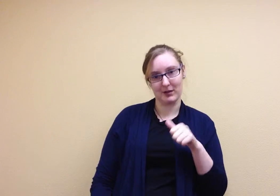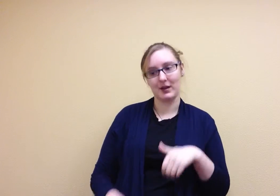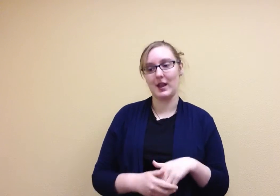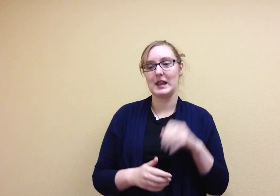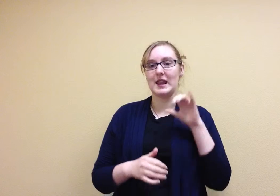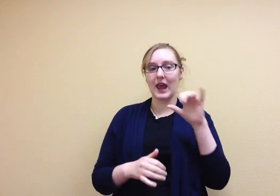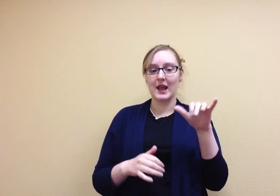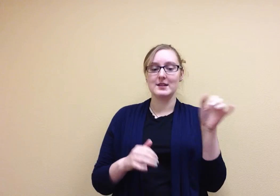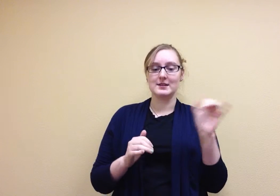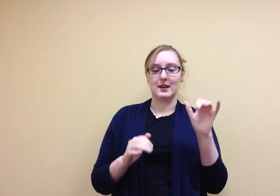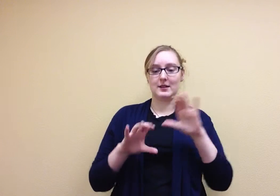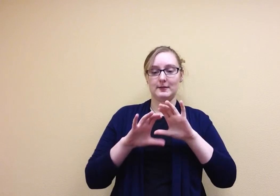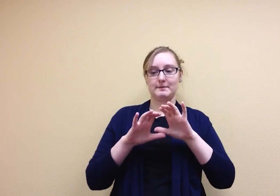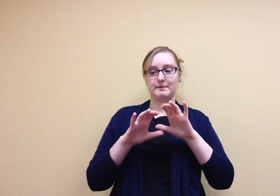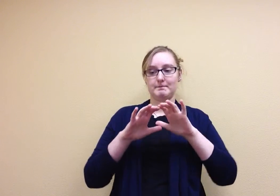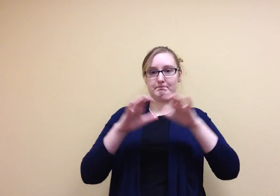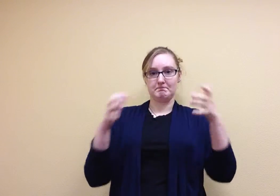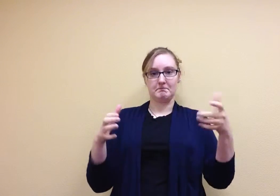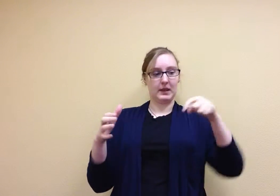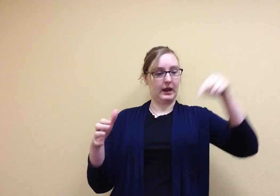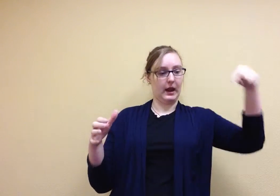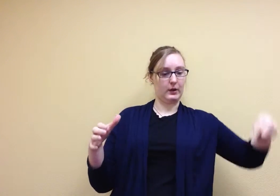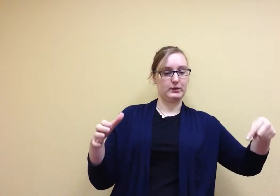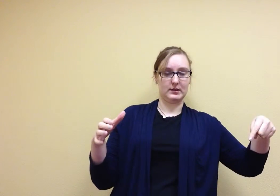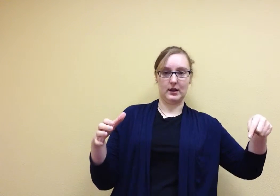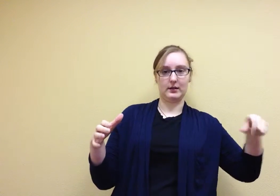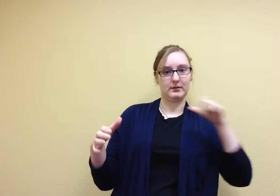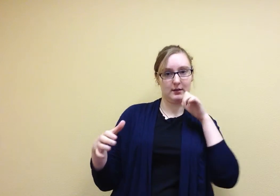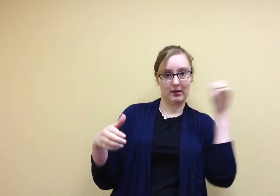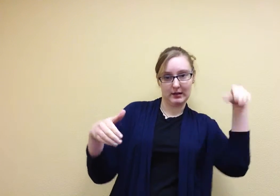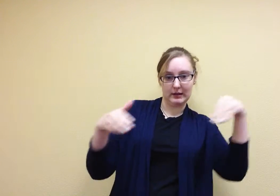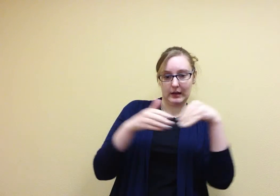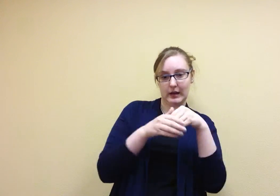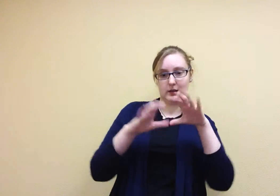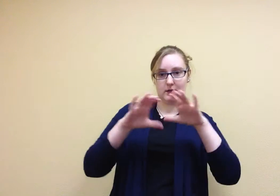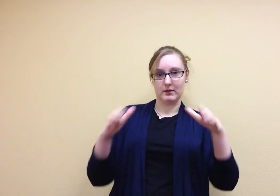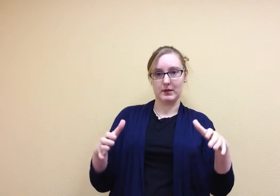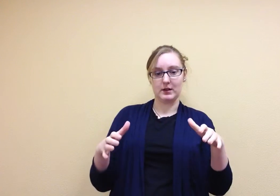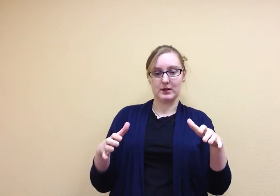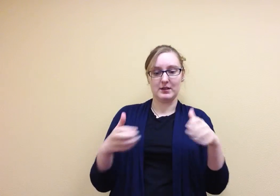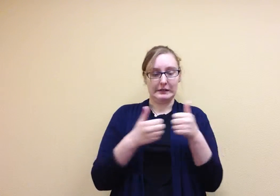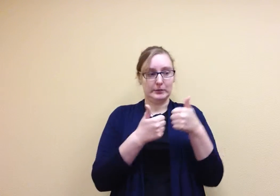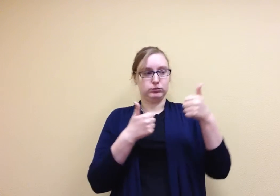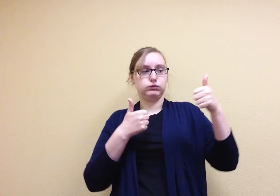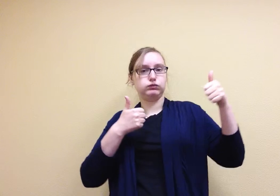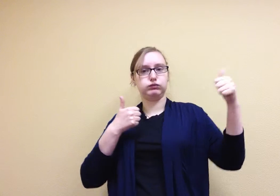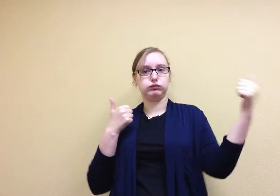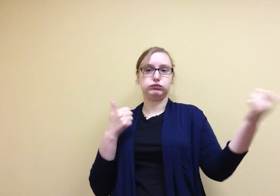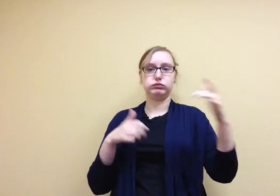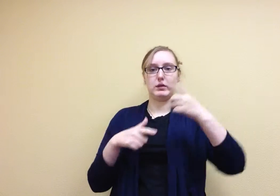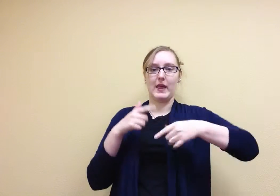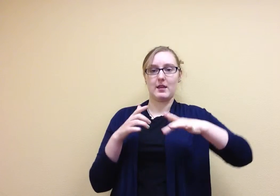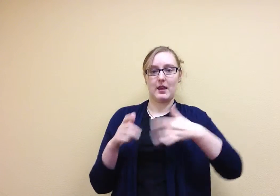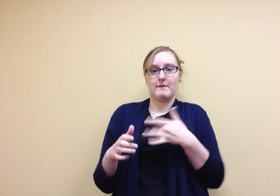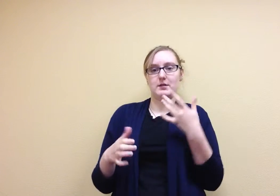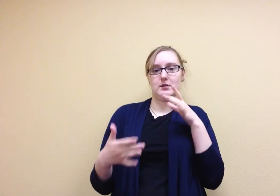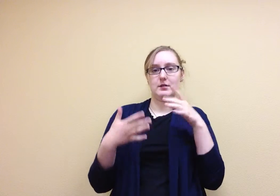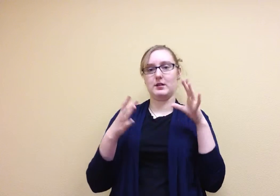same thing that's happening with these iron filings that are outside. They're too far away to be feeling that attraction. They can't feel